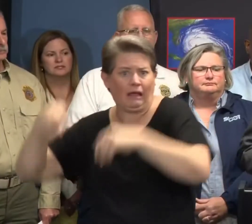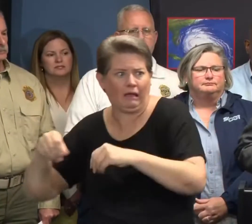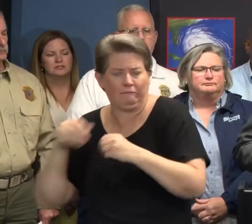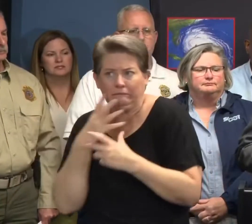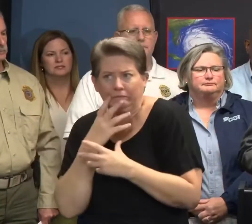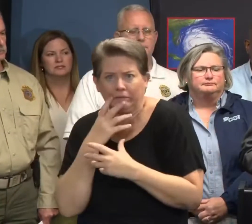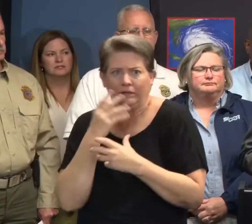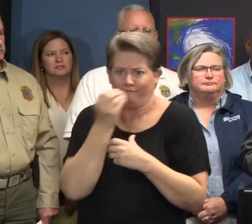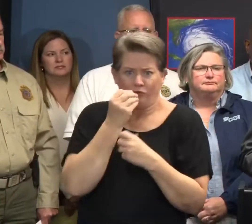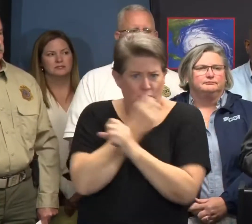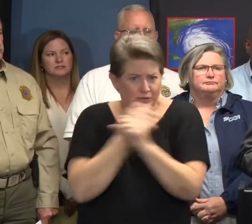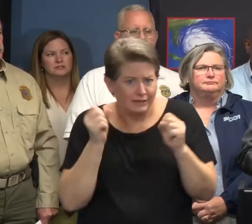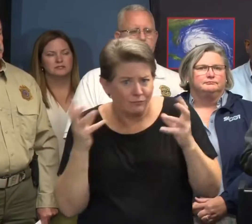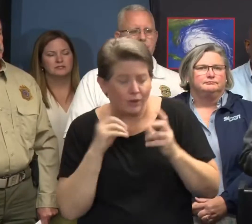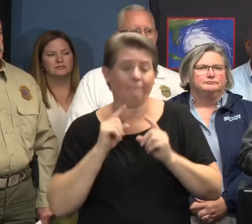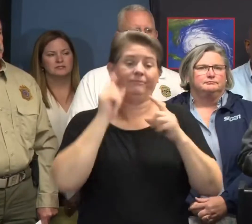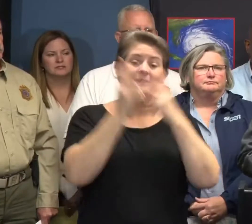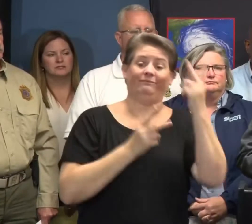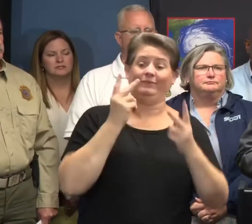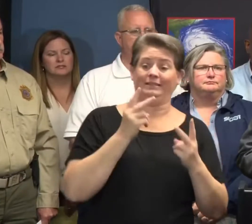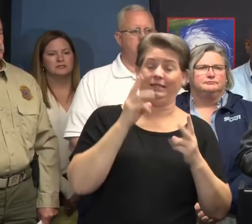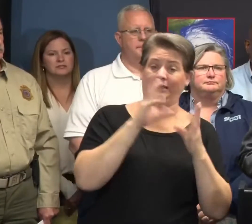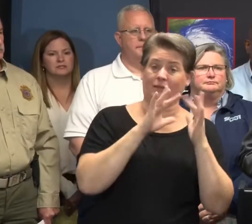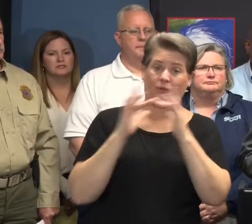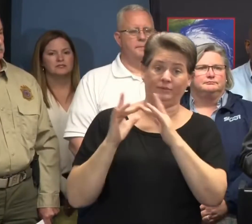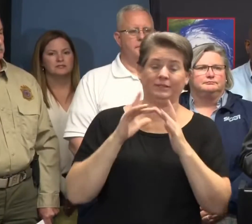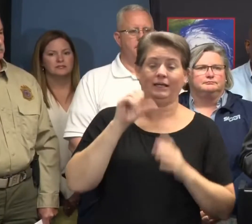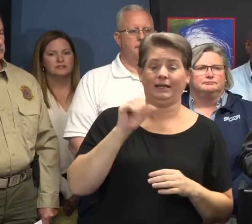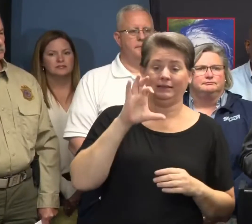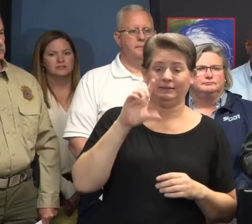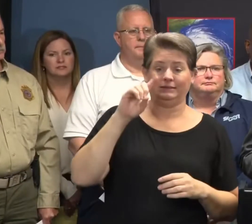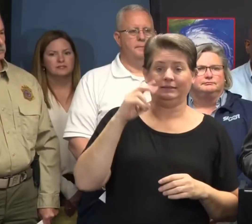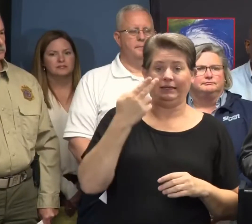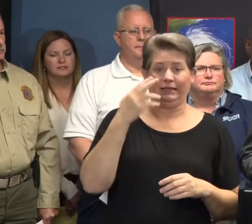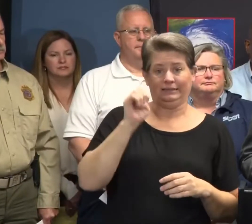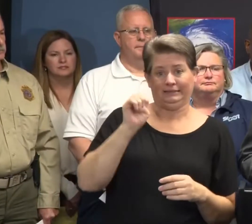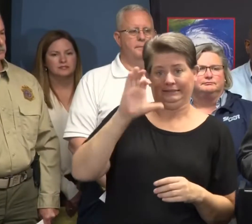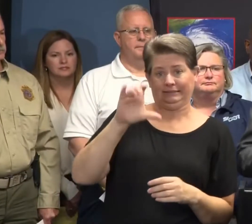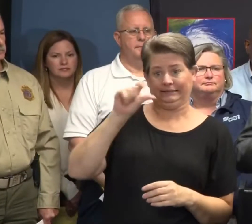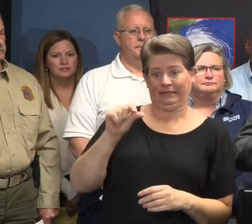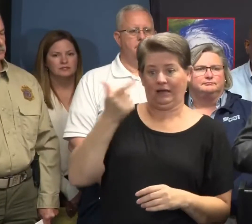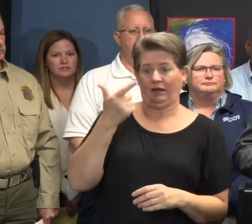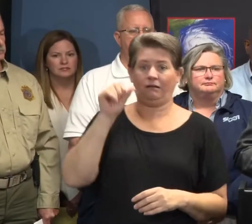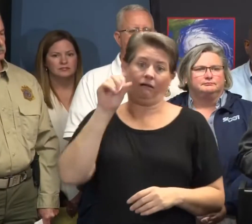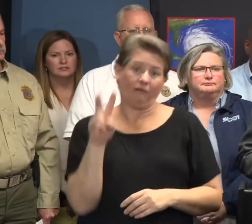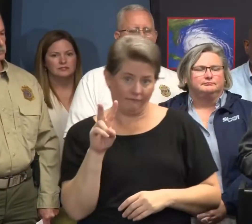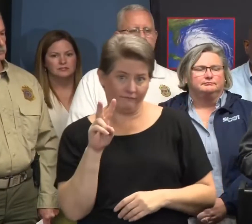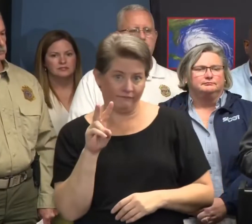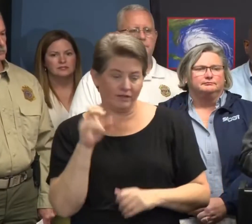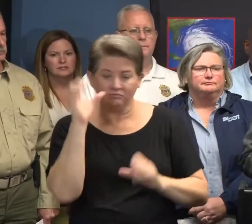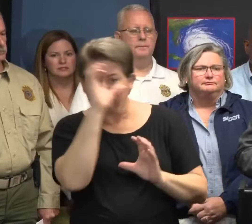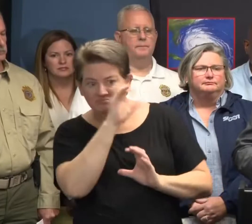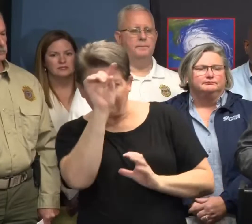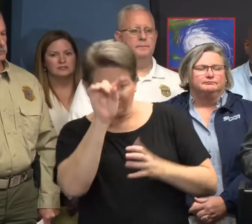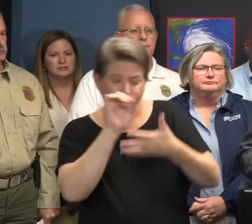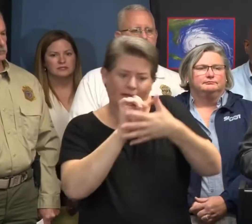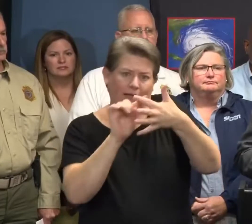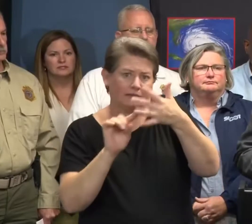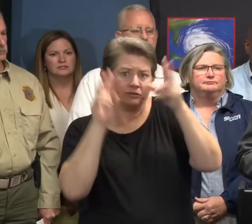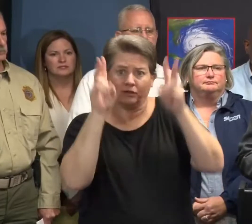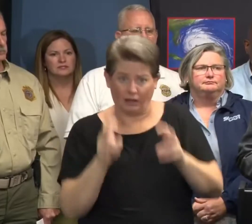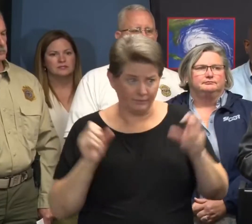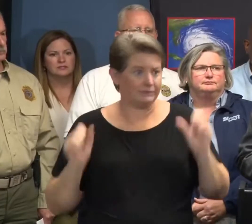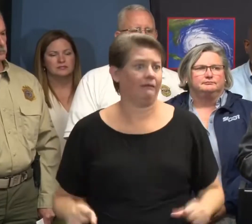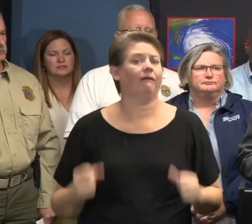please go to our website, scdhec.gov. We have information about each of those topics and